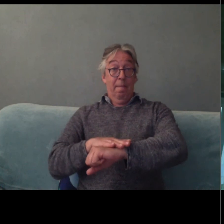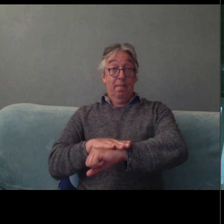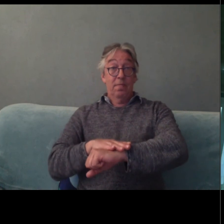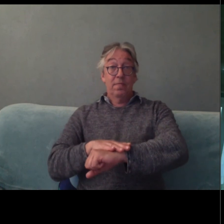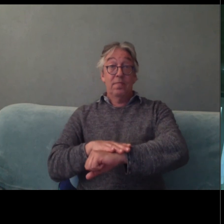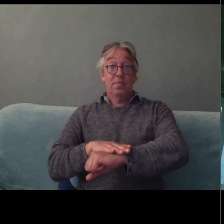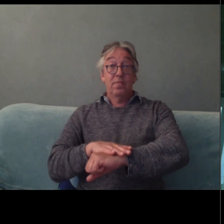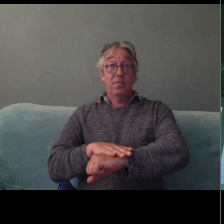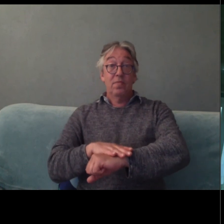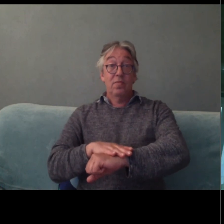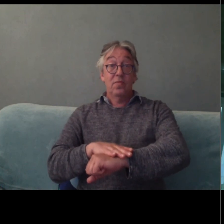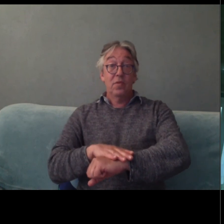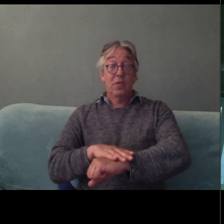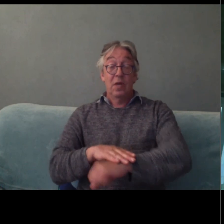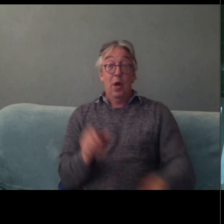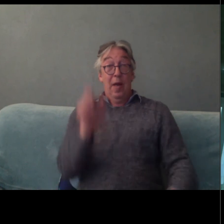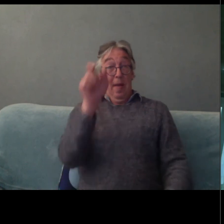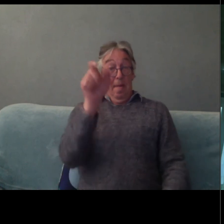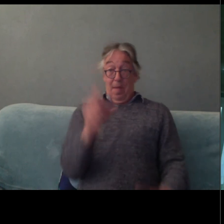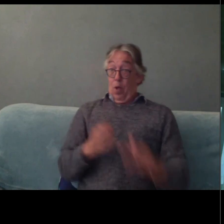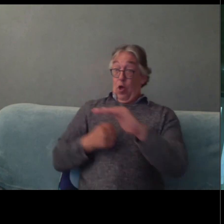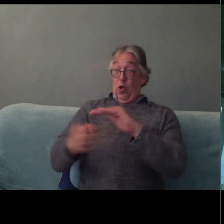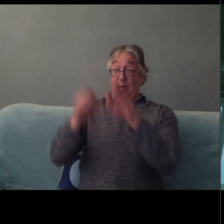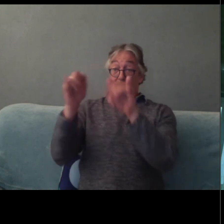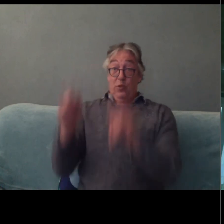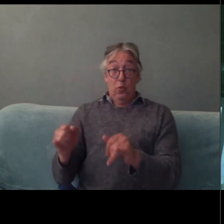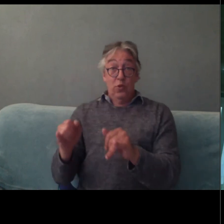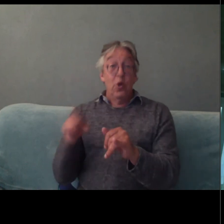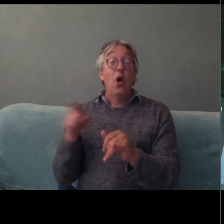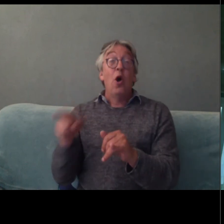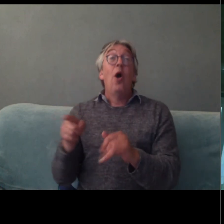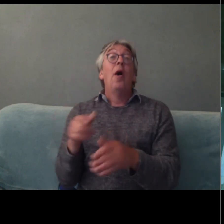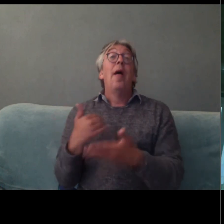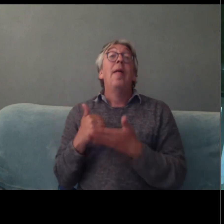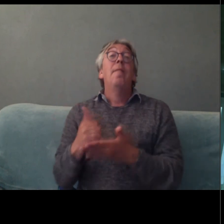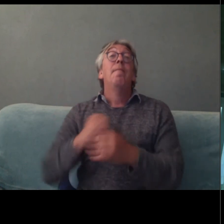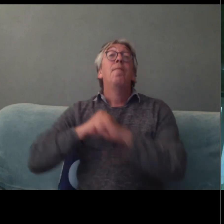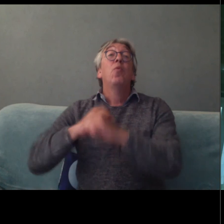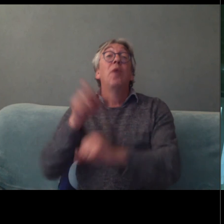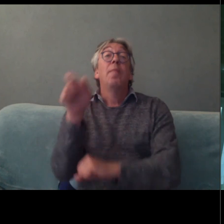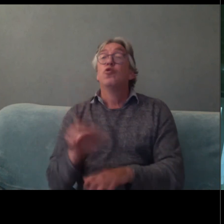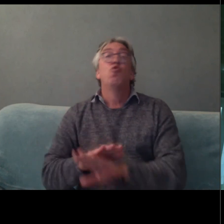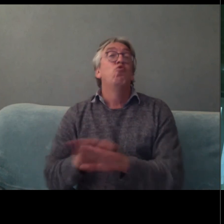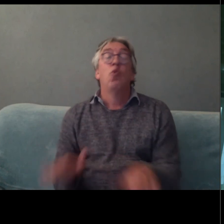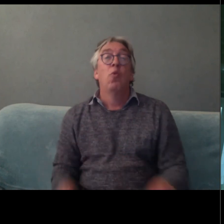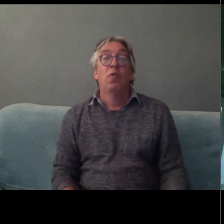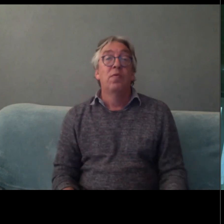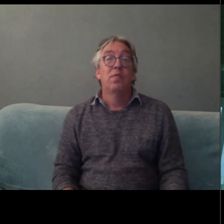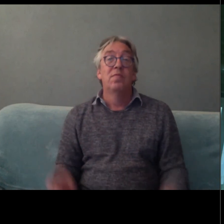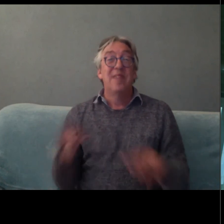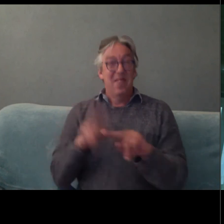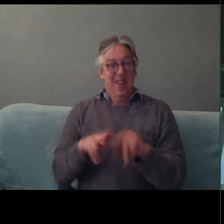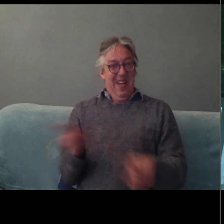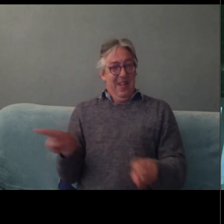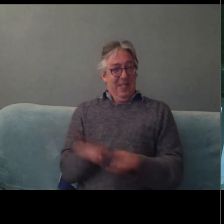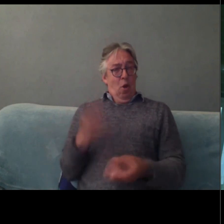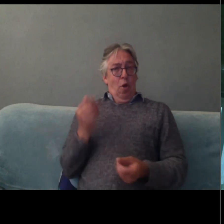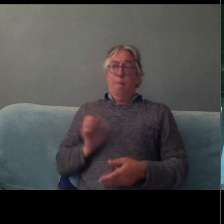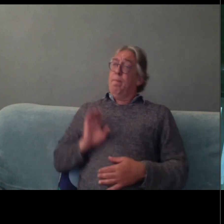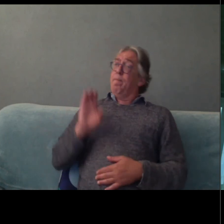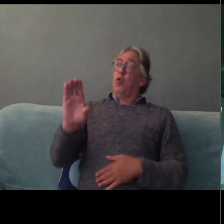no protect this person, the system. If the person with the same budget, this means in Italy a budget